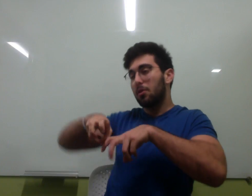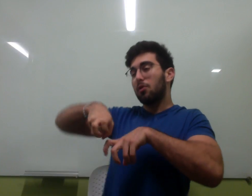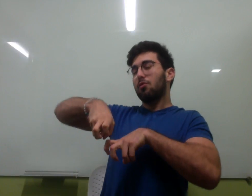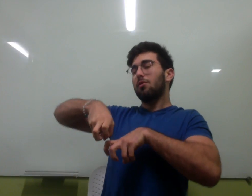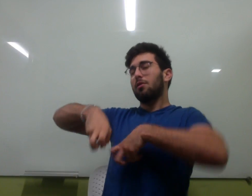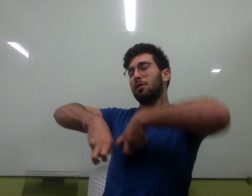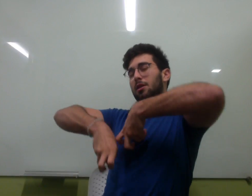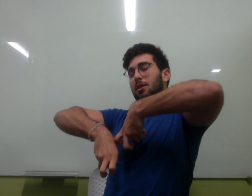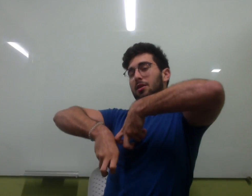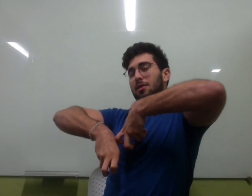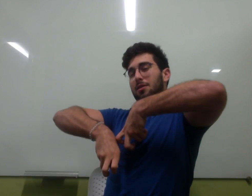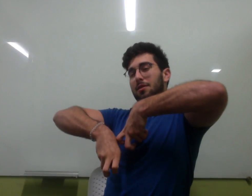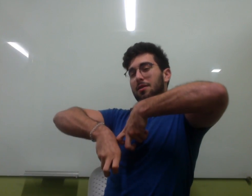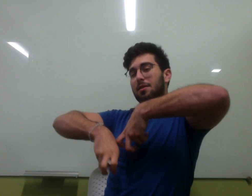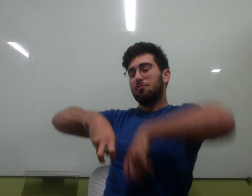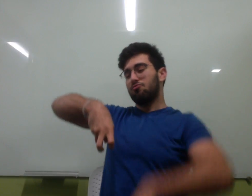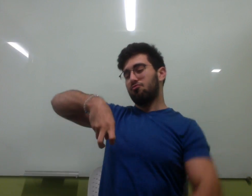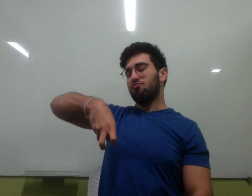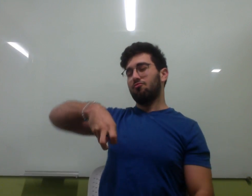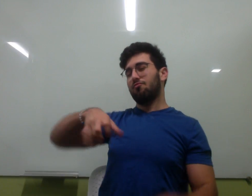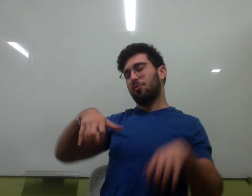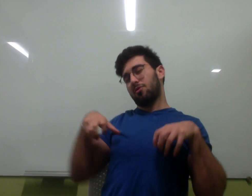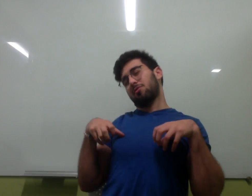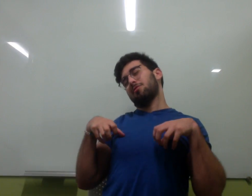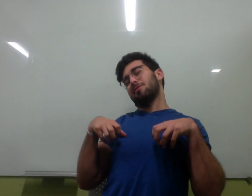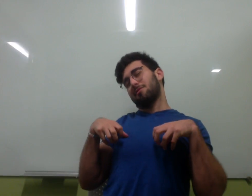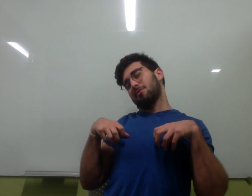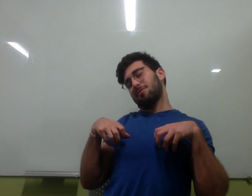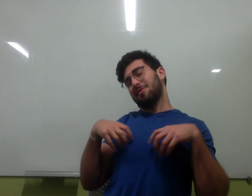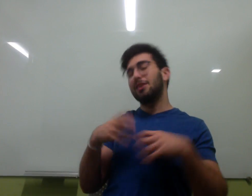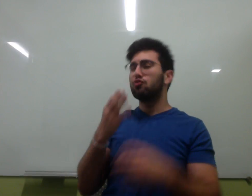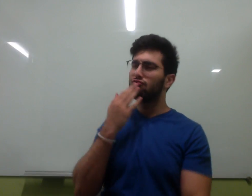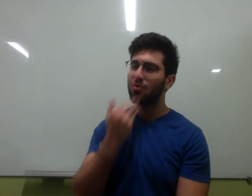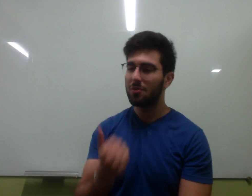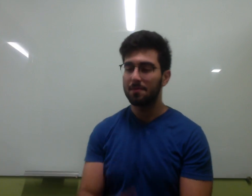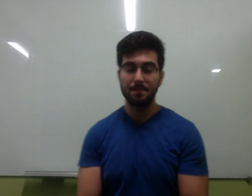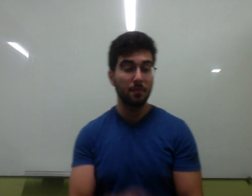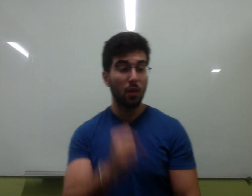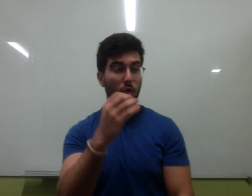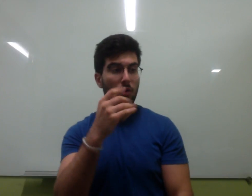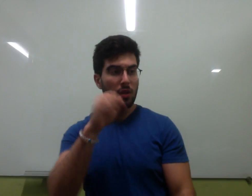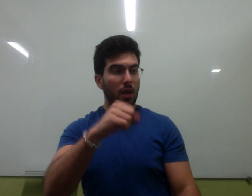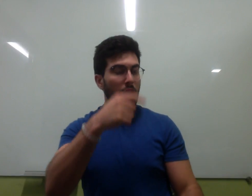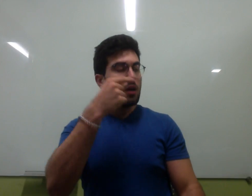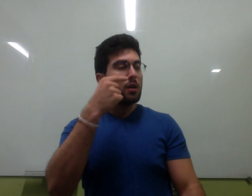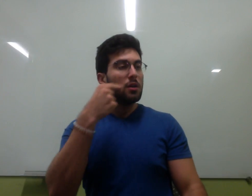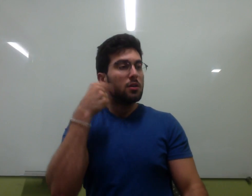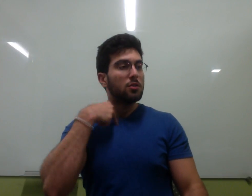an eye out for predators, and they don't have a voice either. They're one of the quietest mammals in